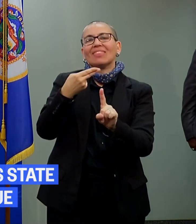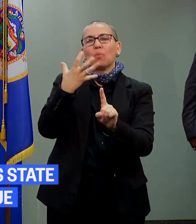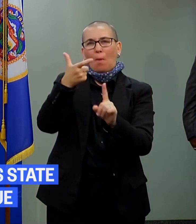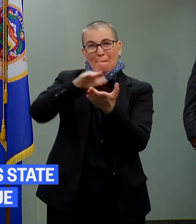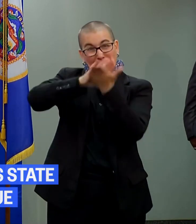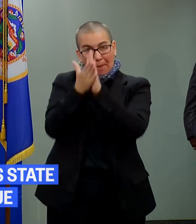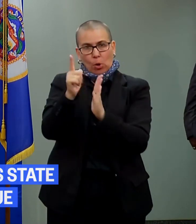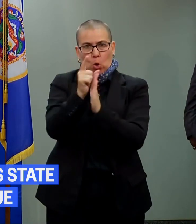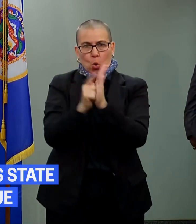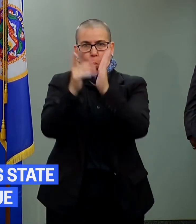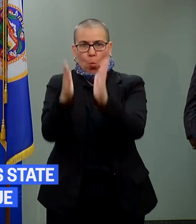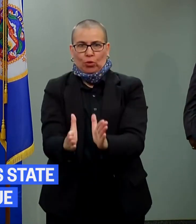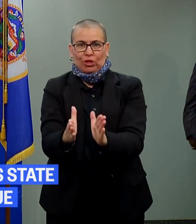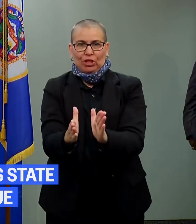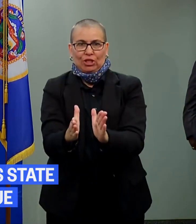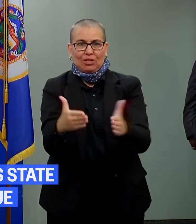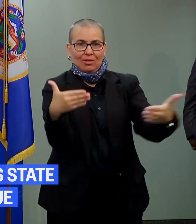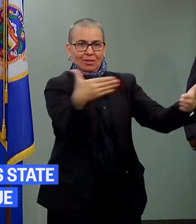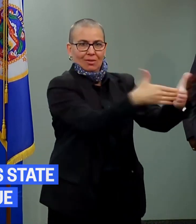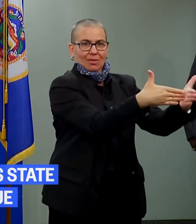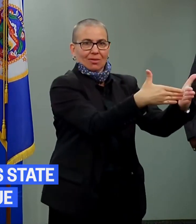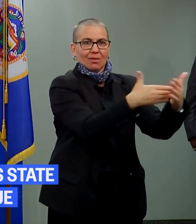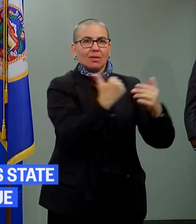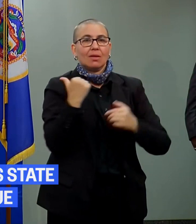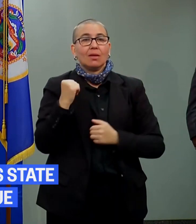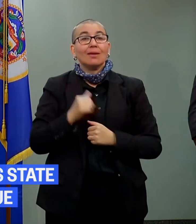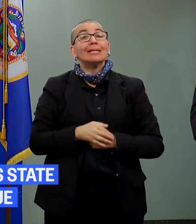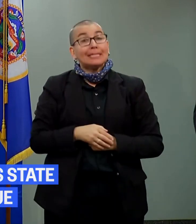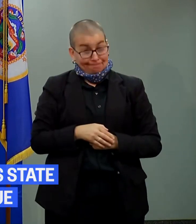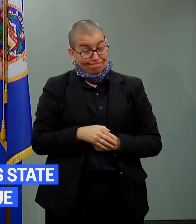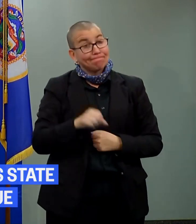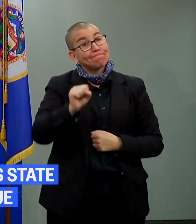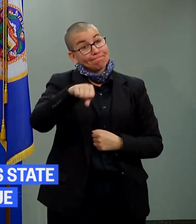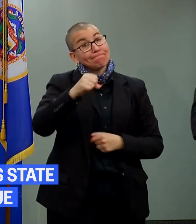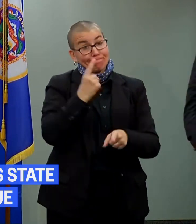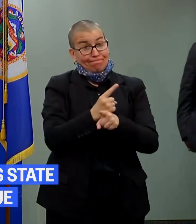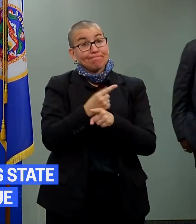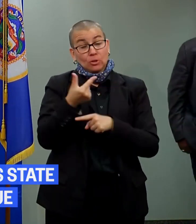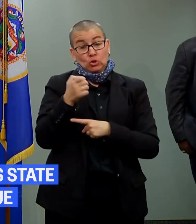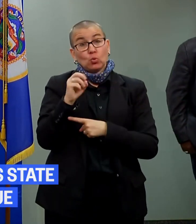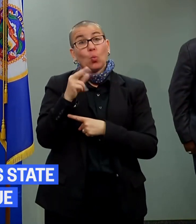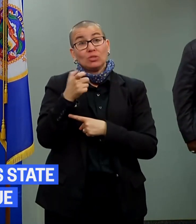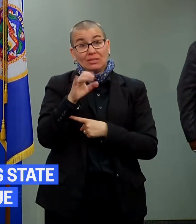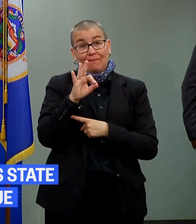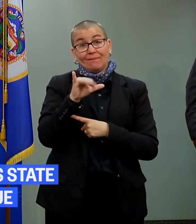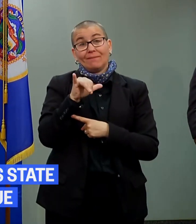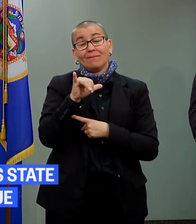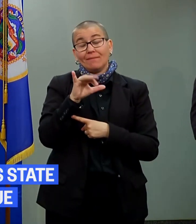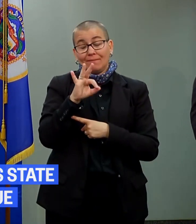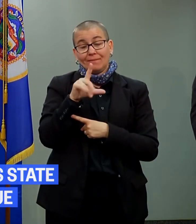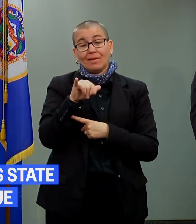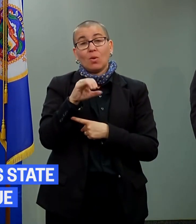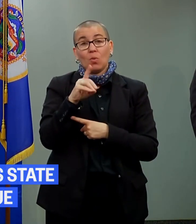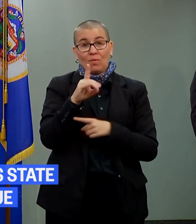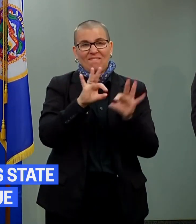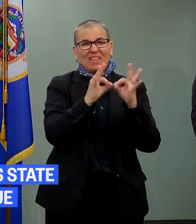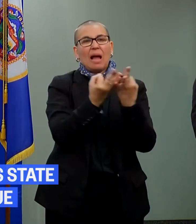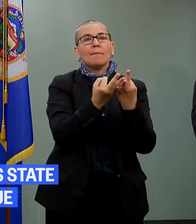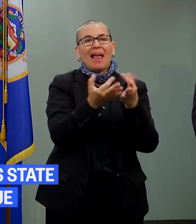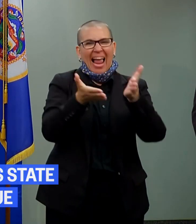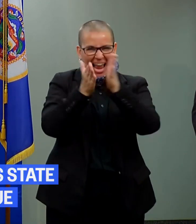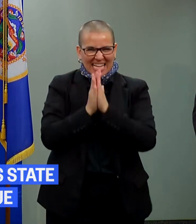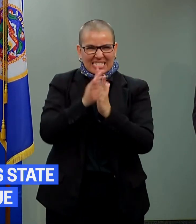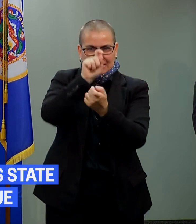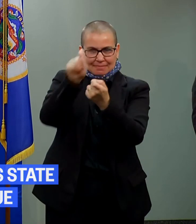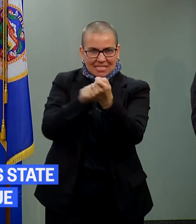Council. Your thoughts on that? That's correct. And the siblings of George Floyd asked me personally on this,